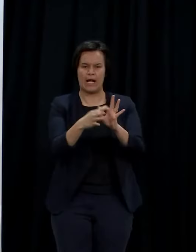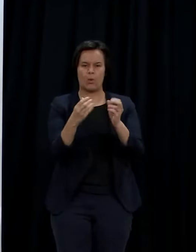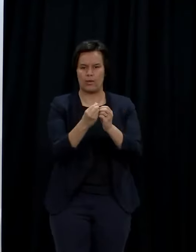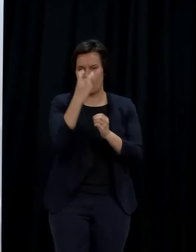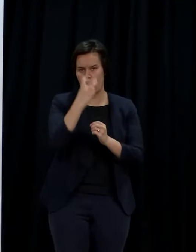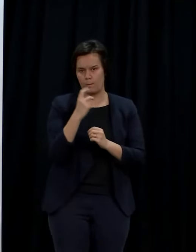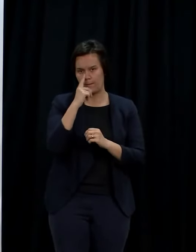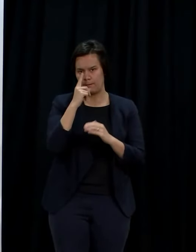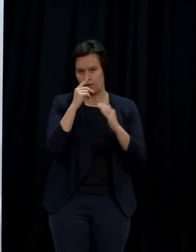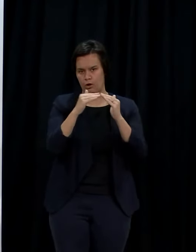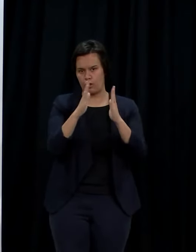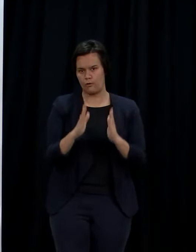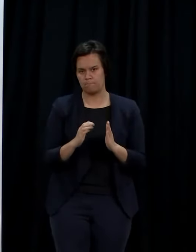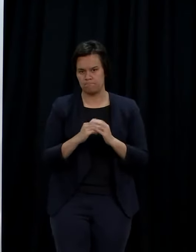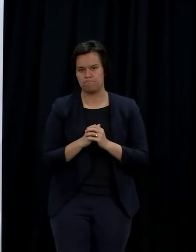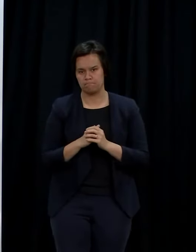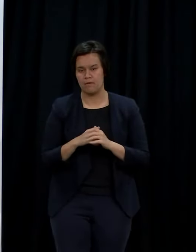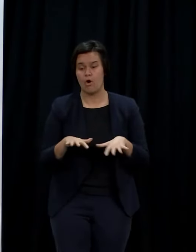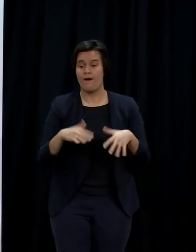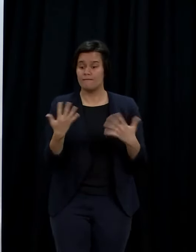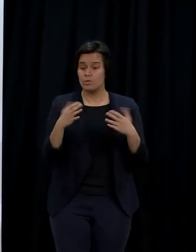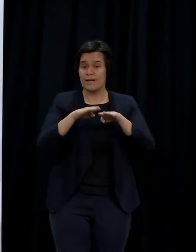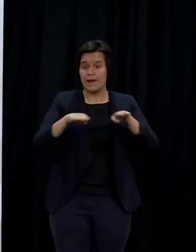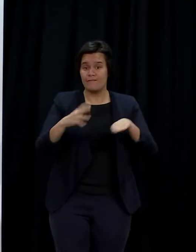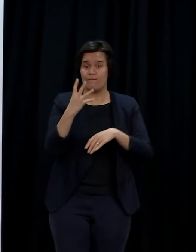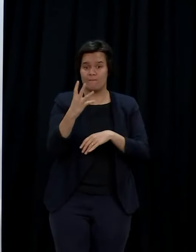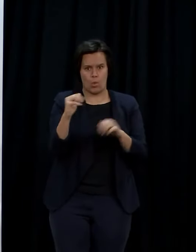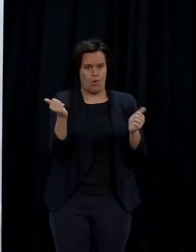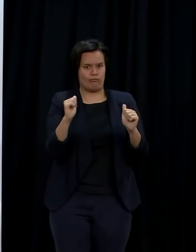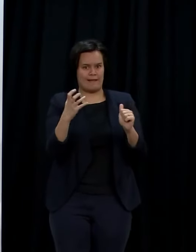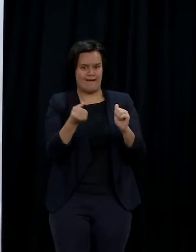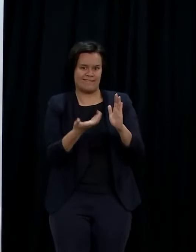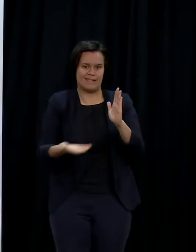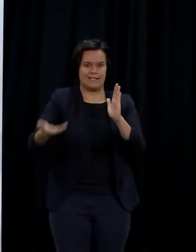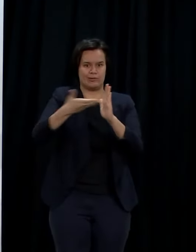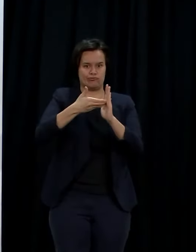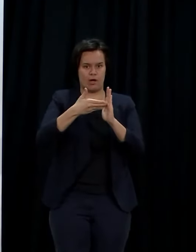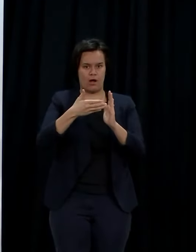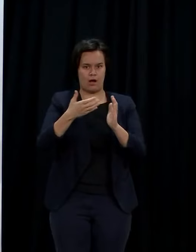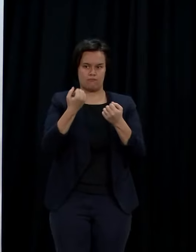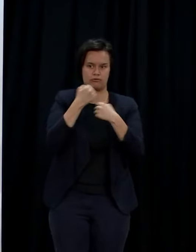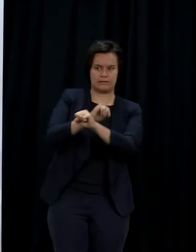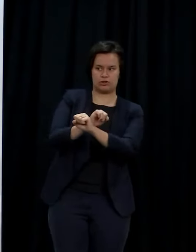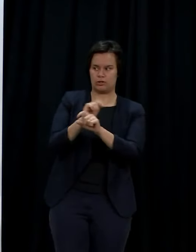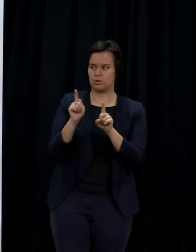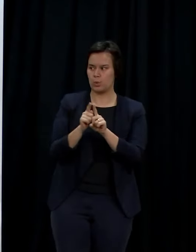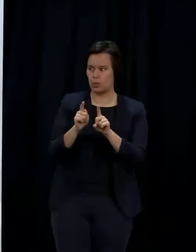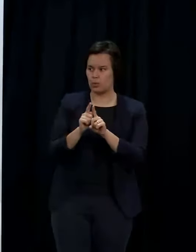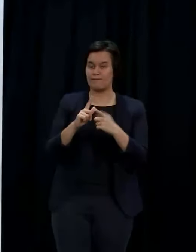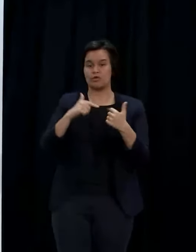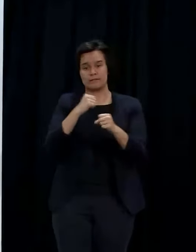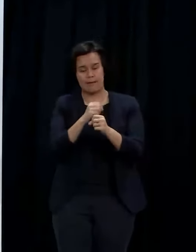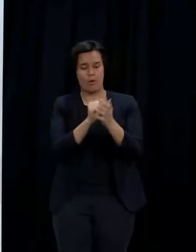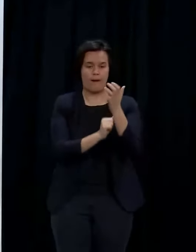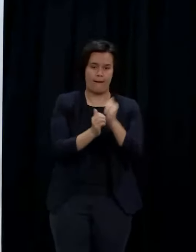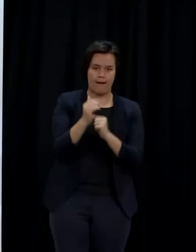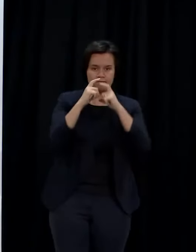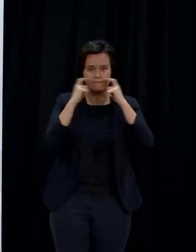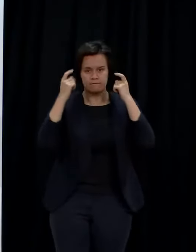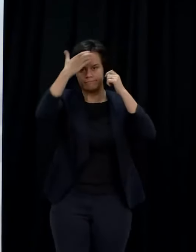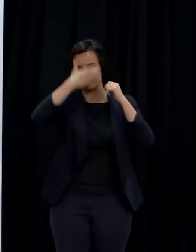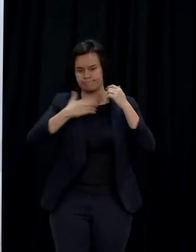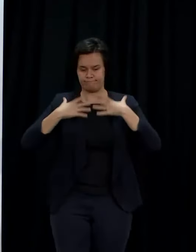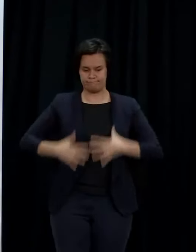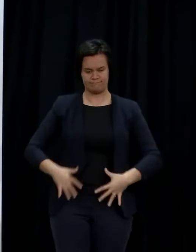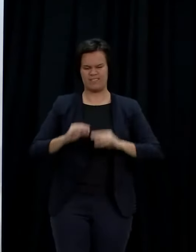extra layer of precautions at level 4 in the way that staff are using personal protective equipment and so on. But as you can